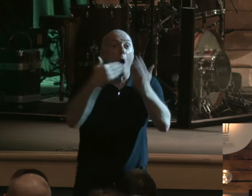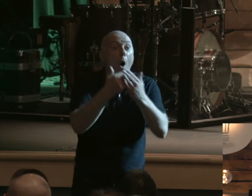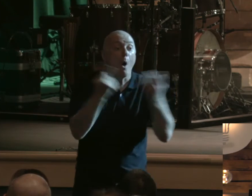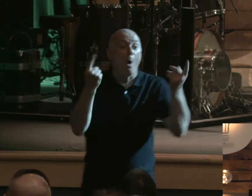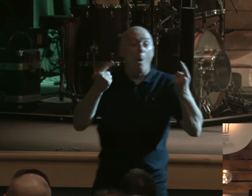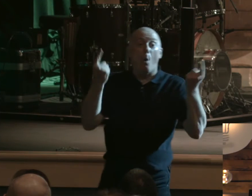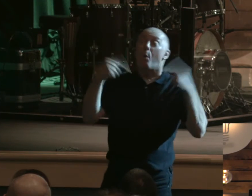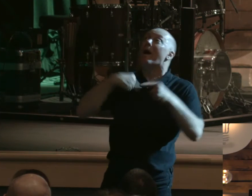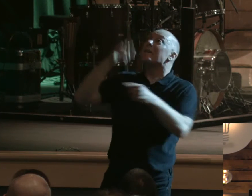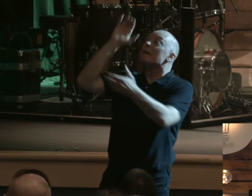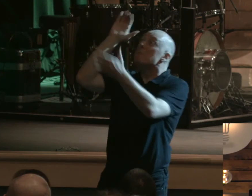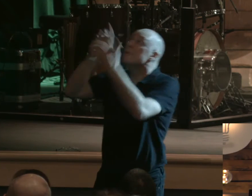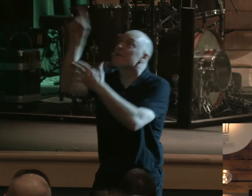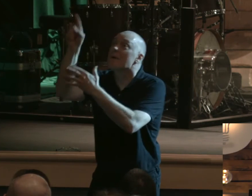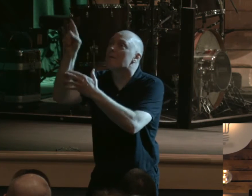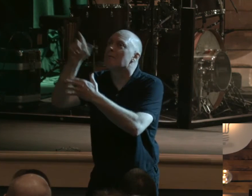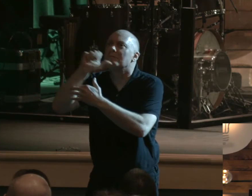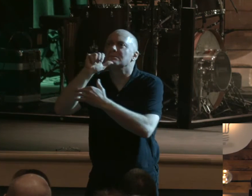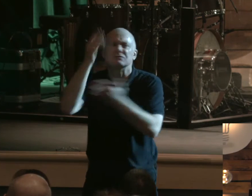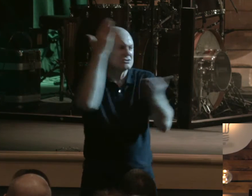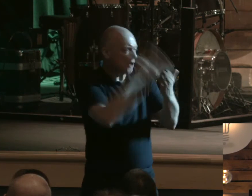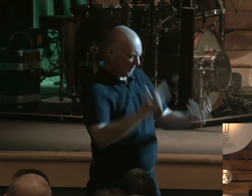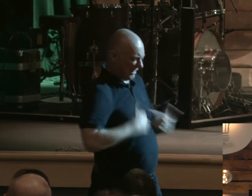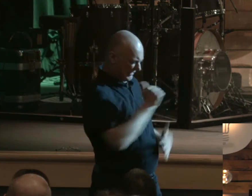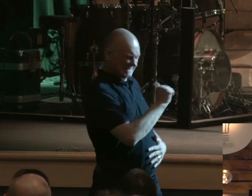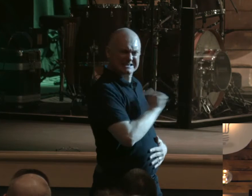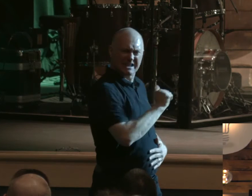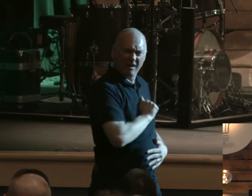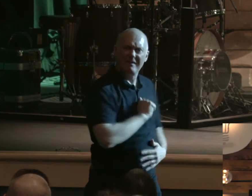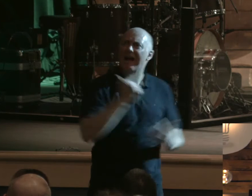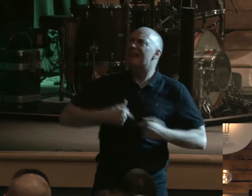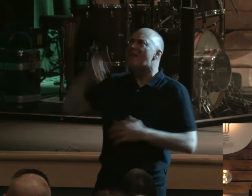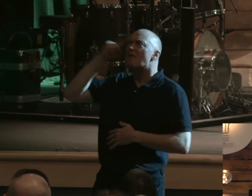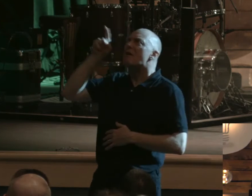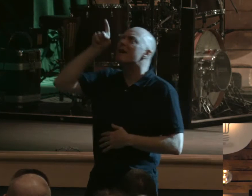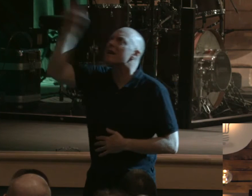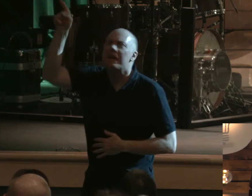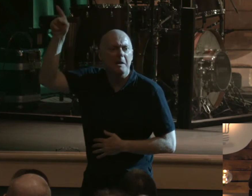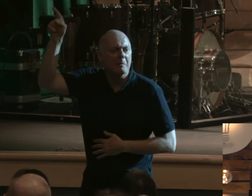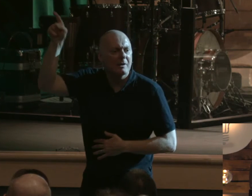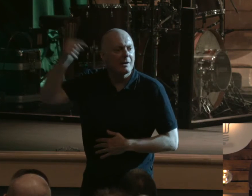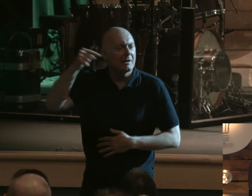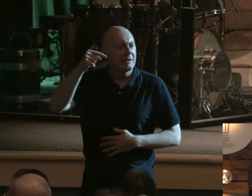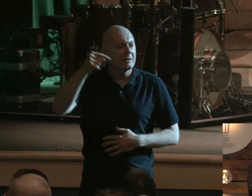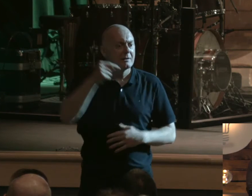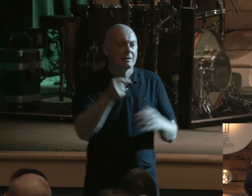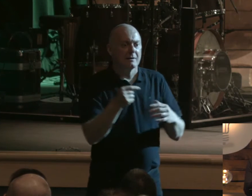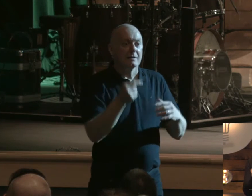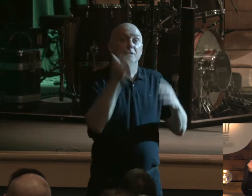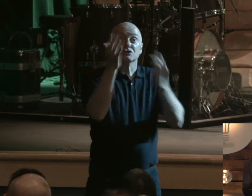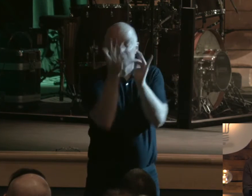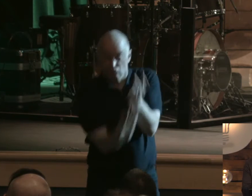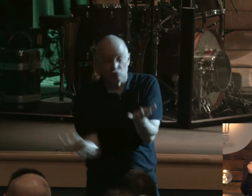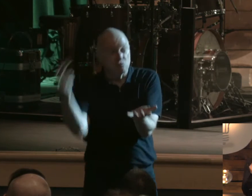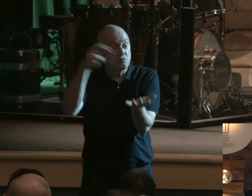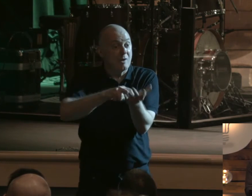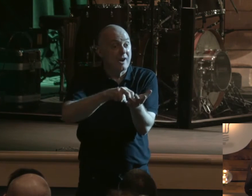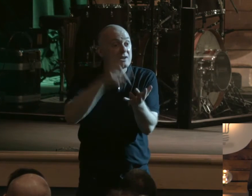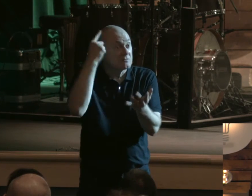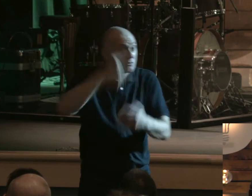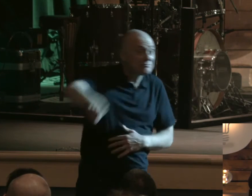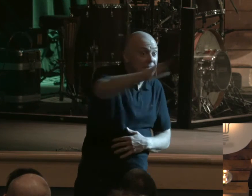no longer live for myself, but for him who for their sake died and was raised. If we